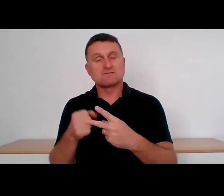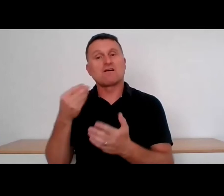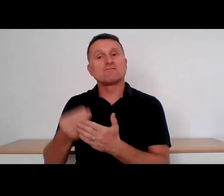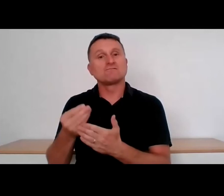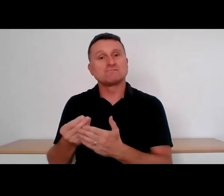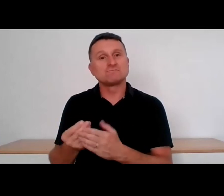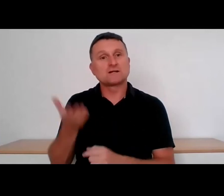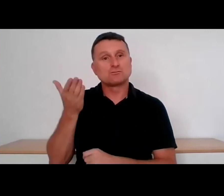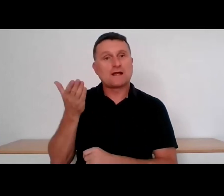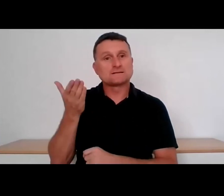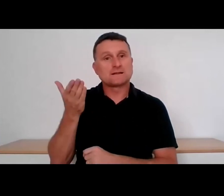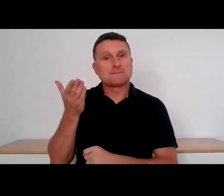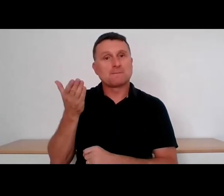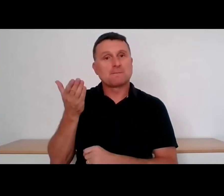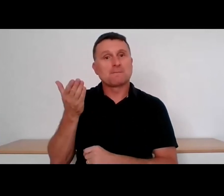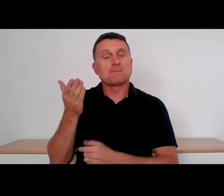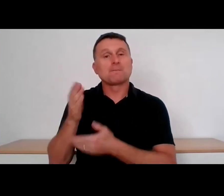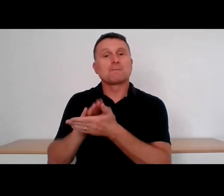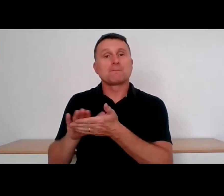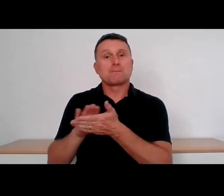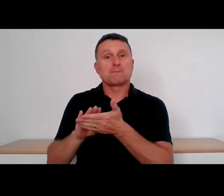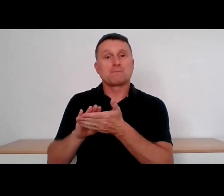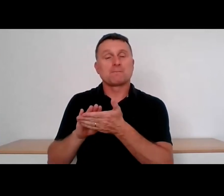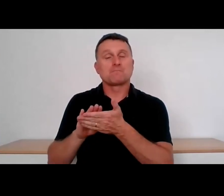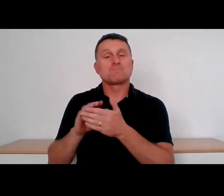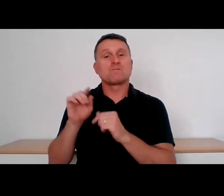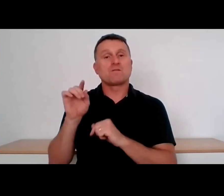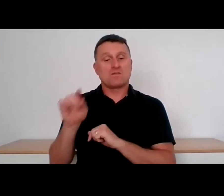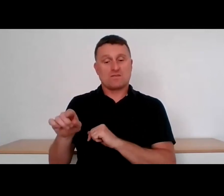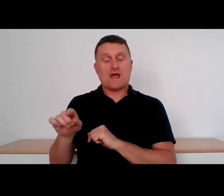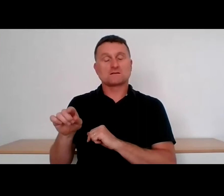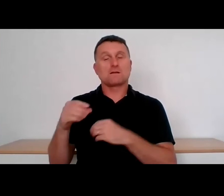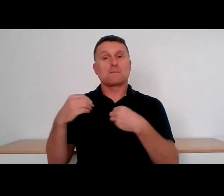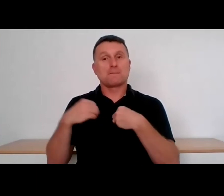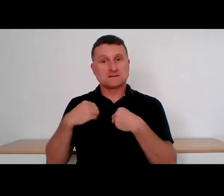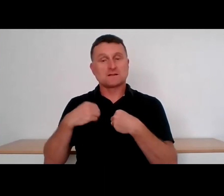These goals and objectives are where Ropeline Theatre Inc. wants to get to.